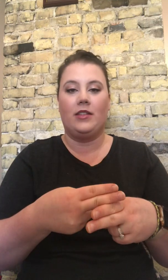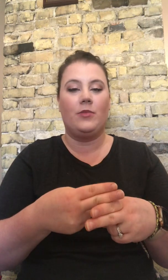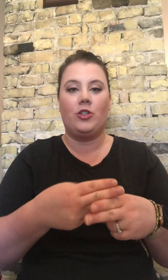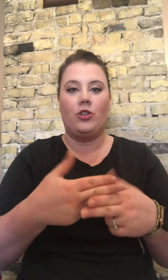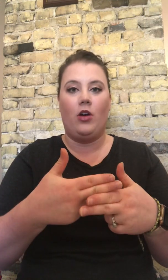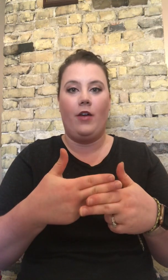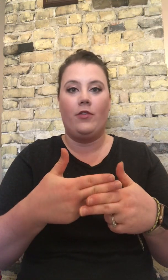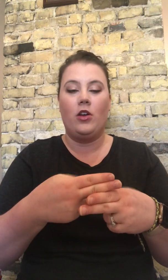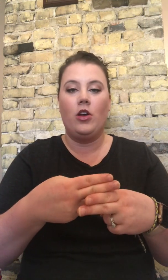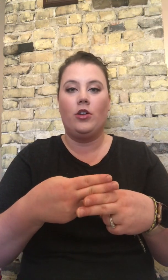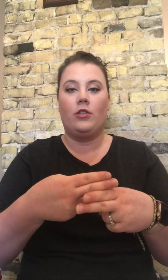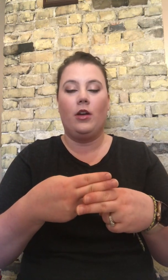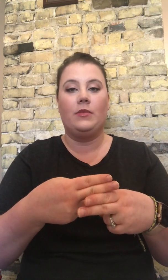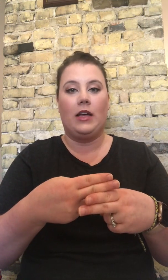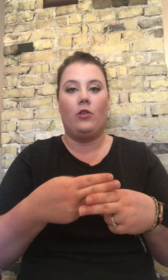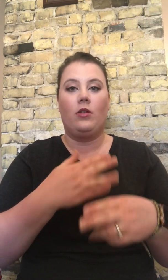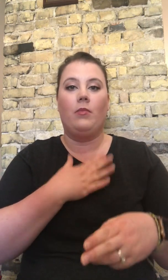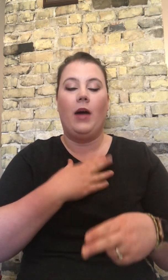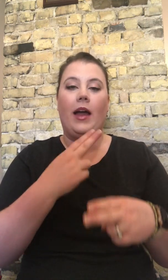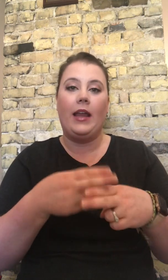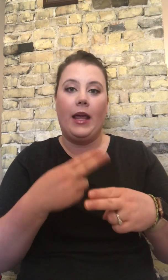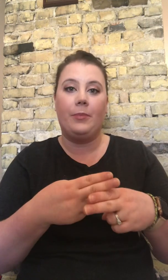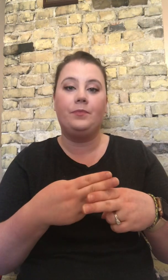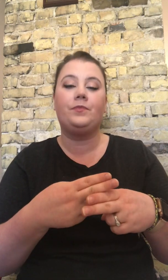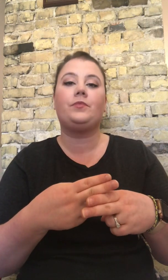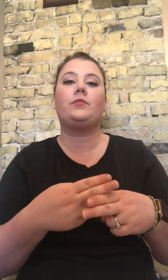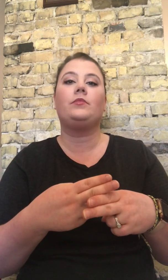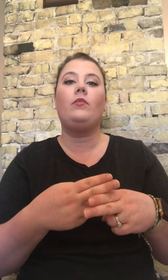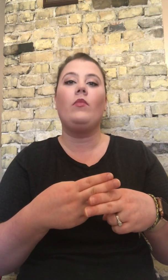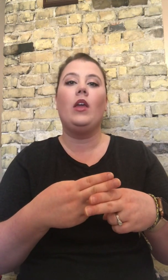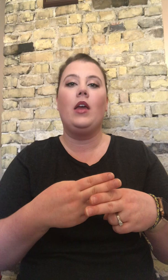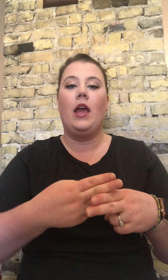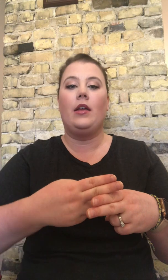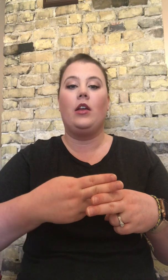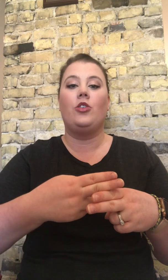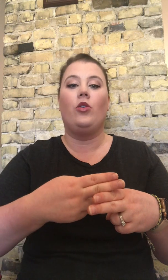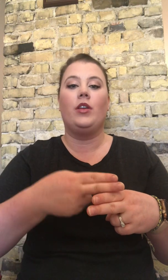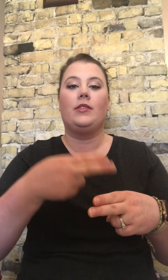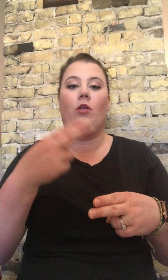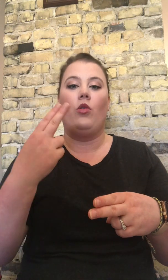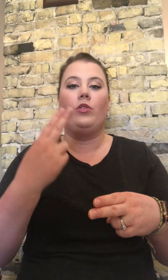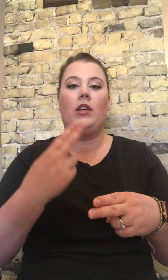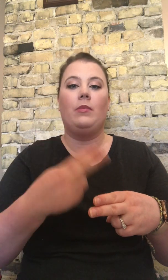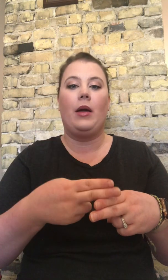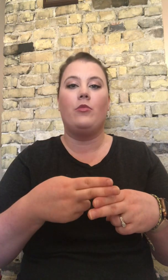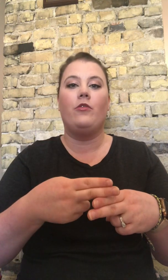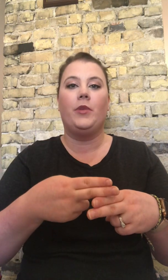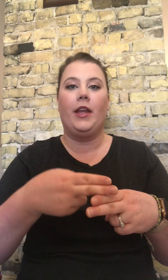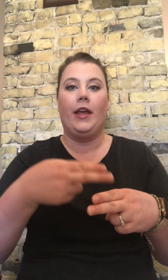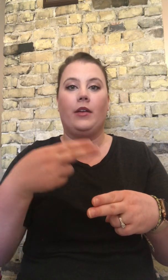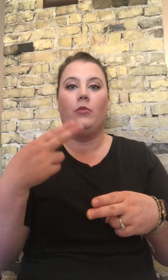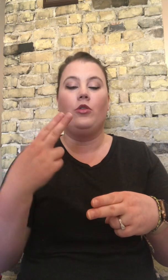make sure you don't have your thumbs out. My name, and notice how only my movement hand